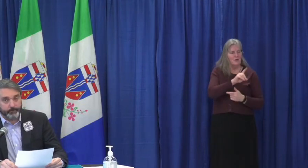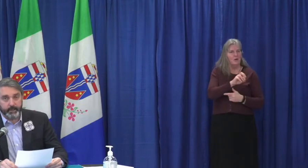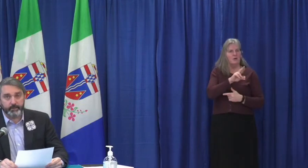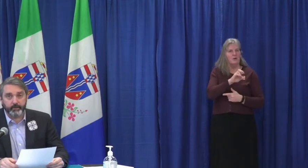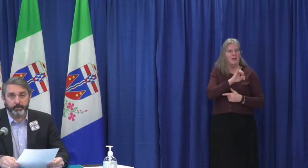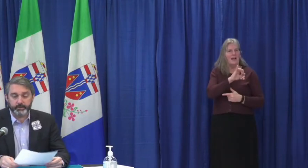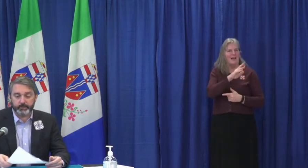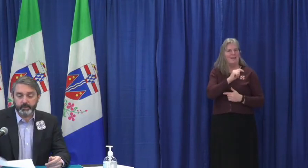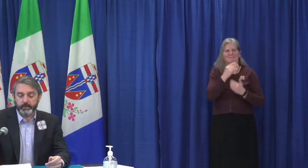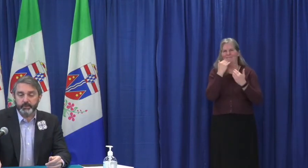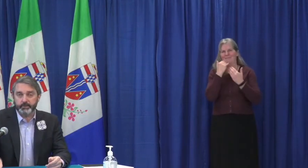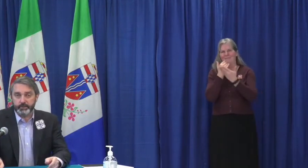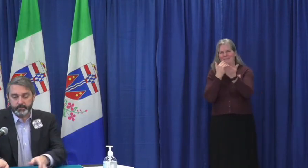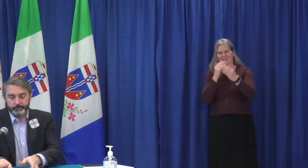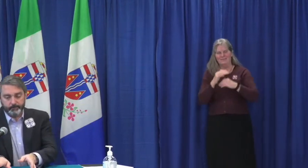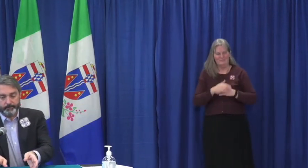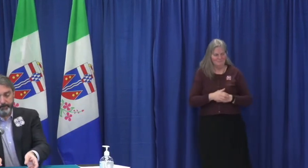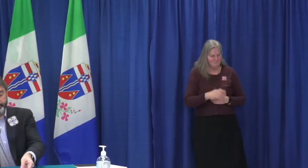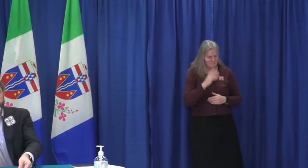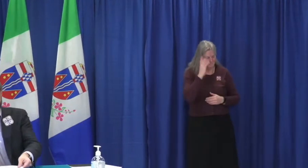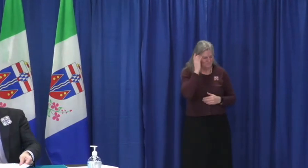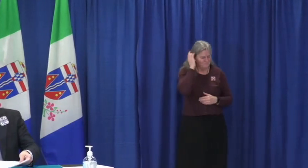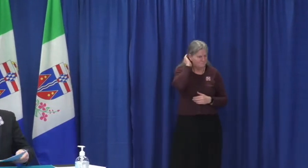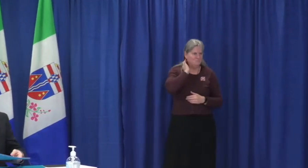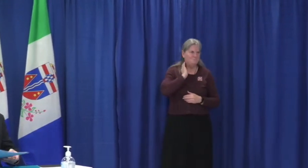Elliott. Thank you very much. Ganesh.